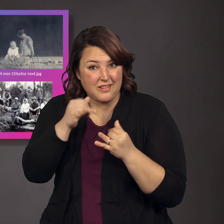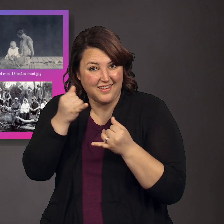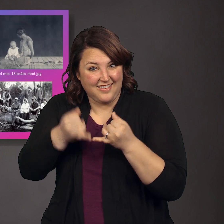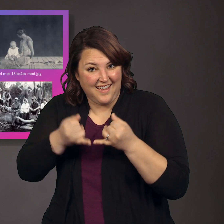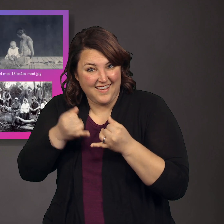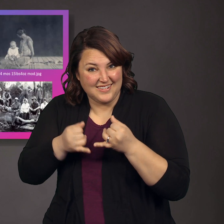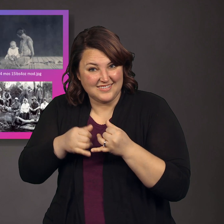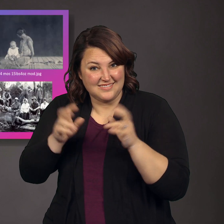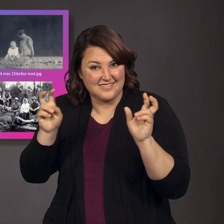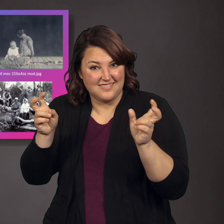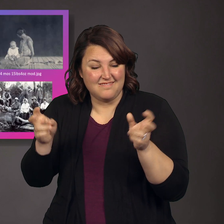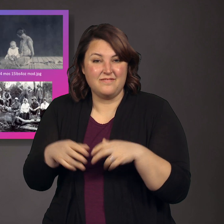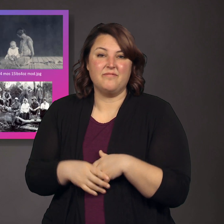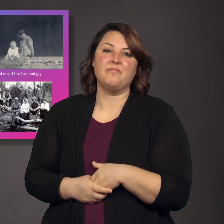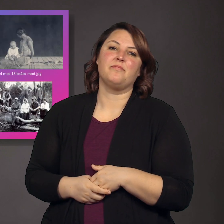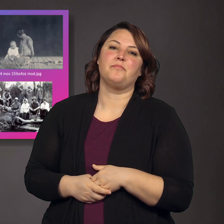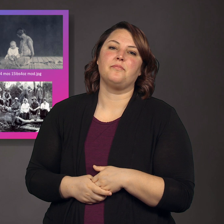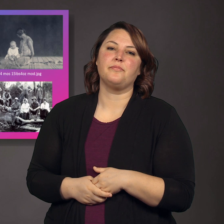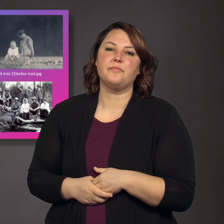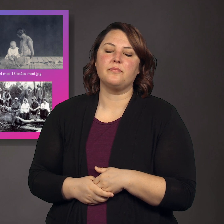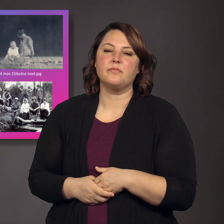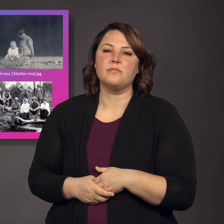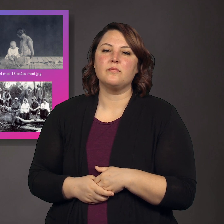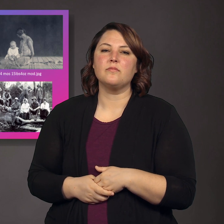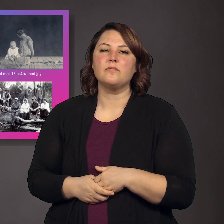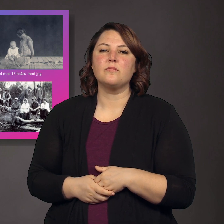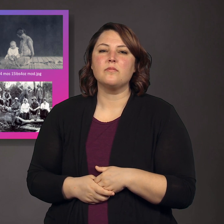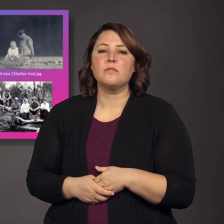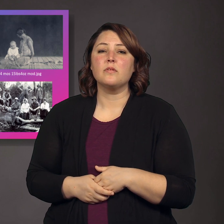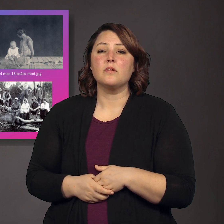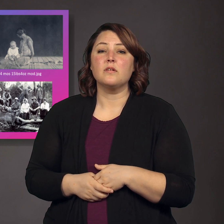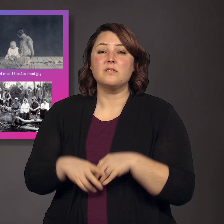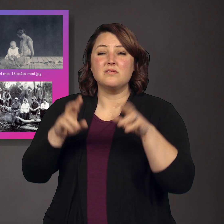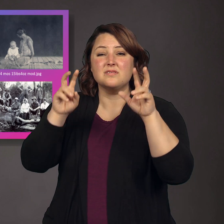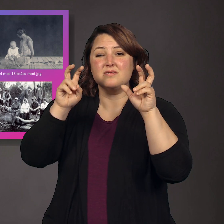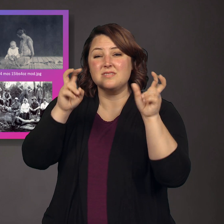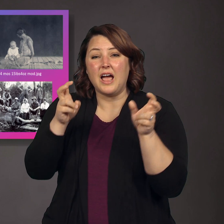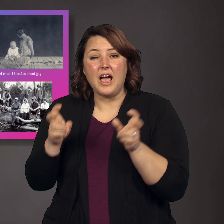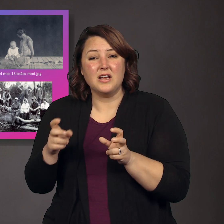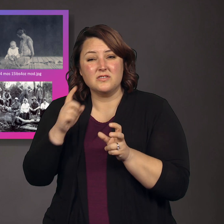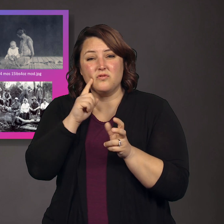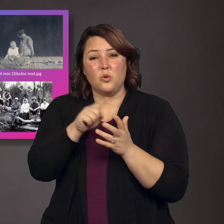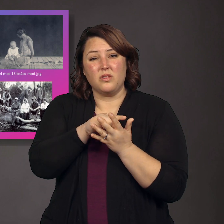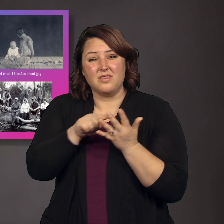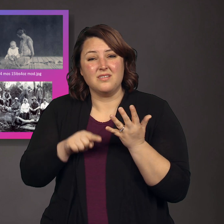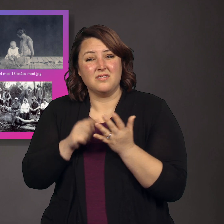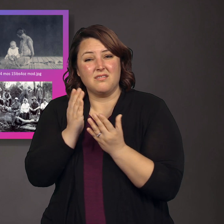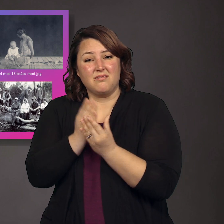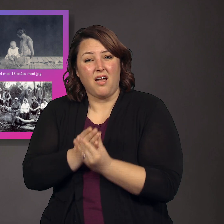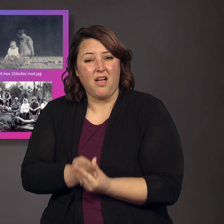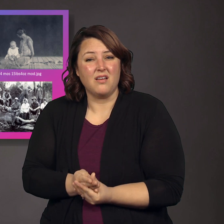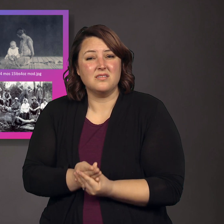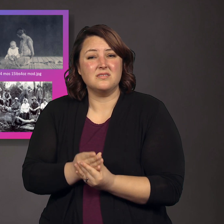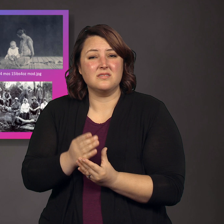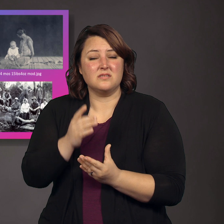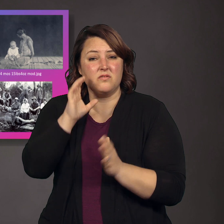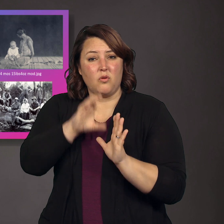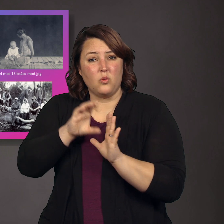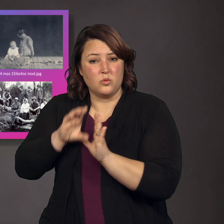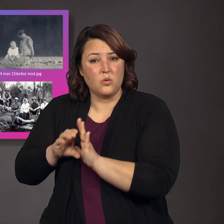titles. The titles of these files of photos came from the labels